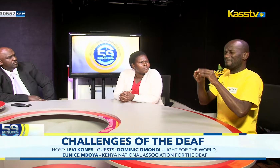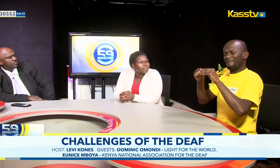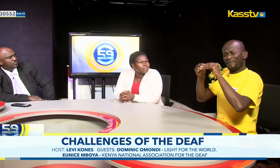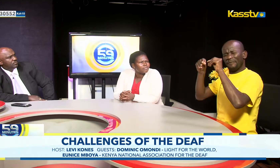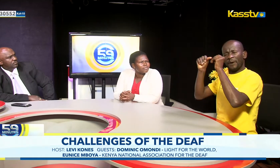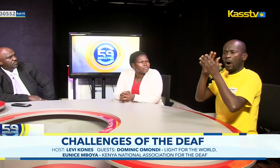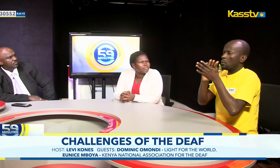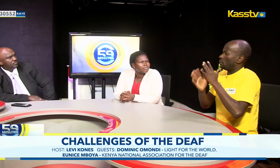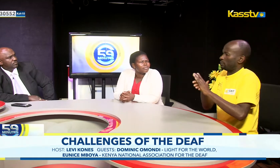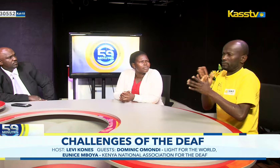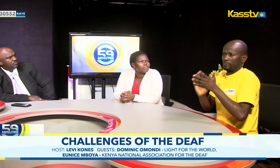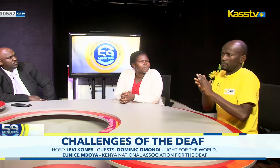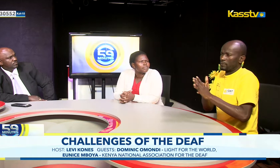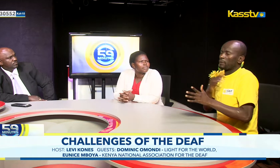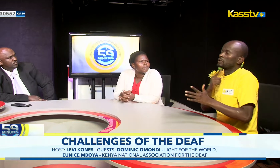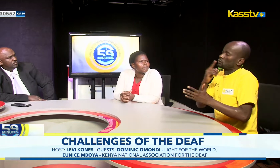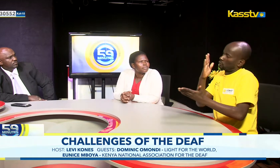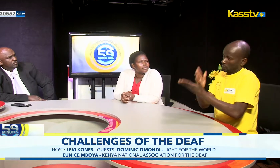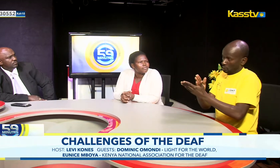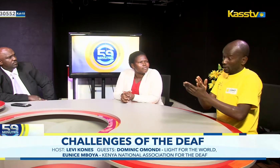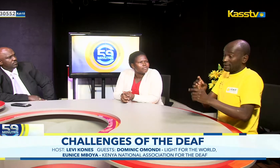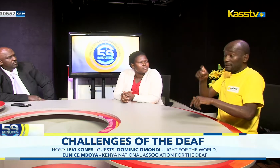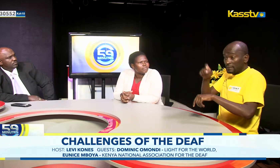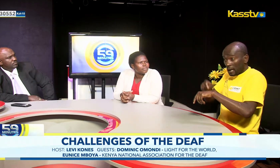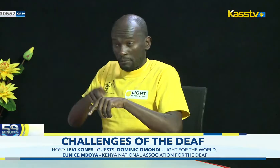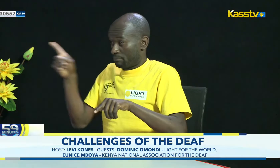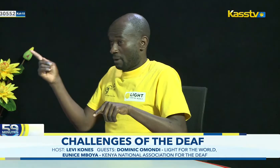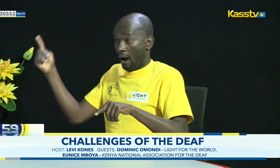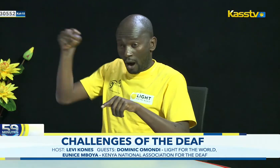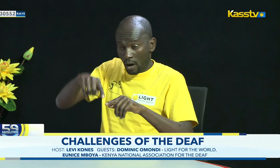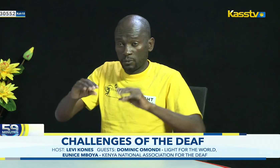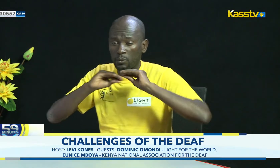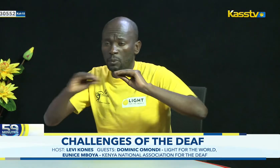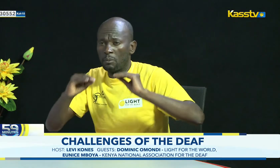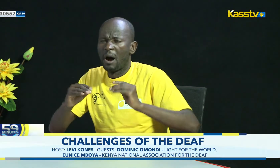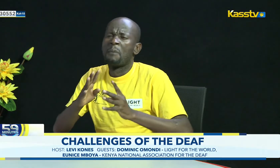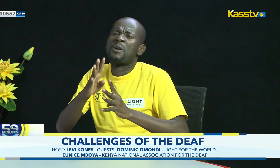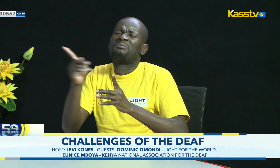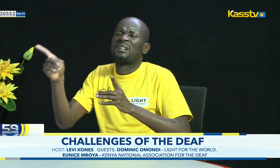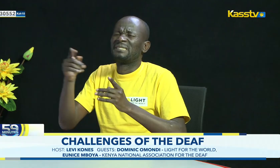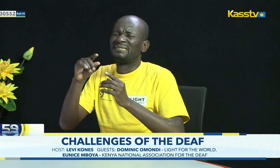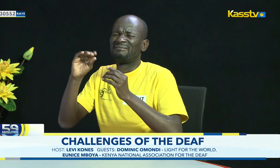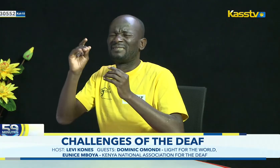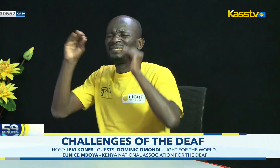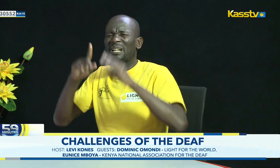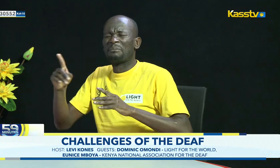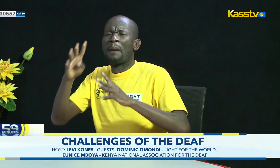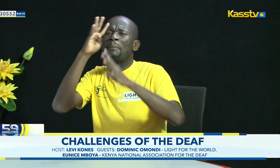within the education setting also, we have, especially in higher education also, we have challenges where you don't have access